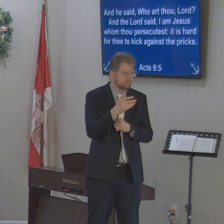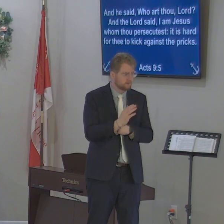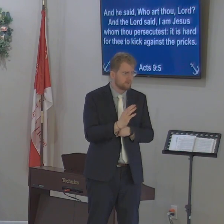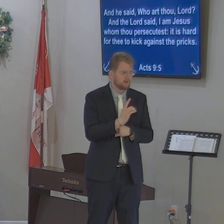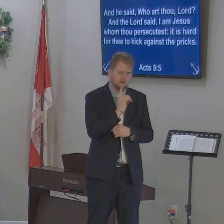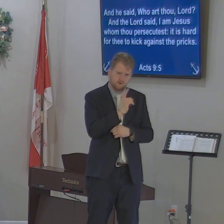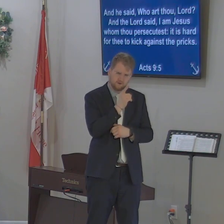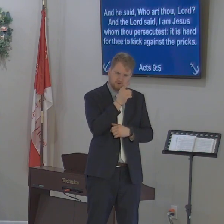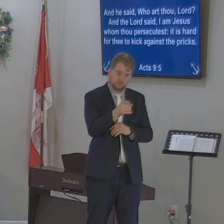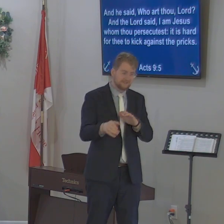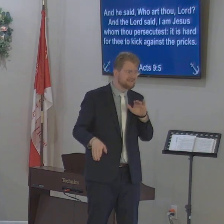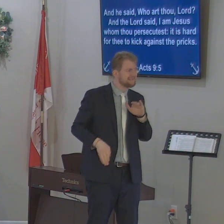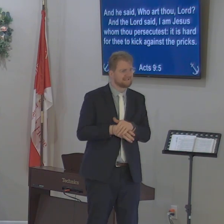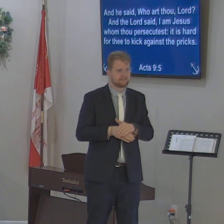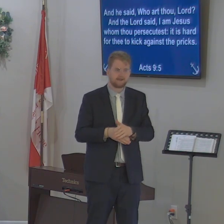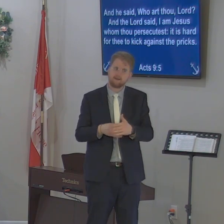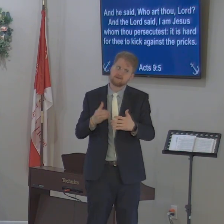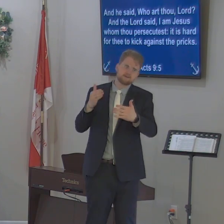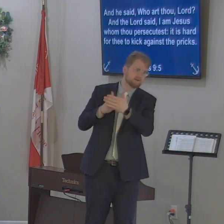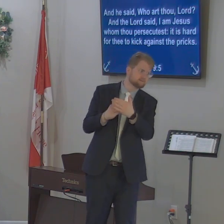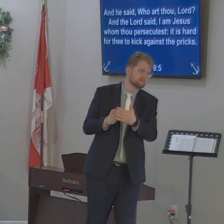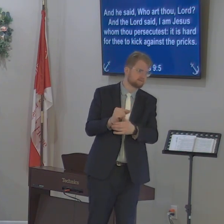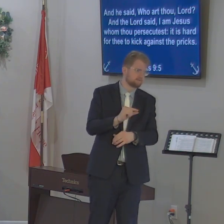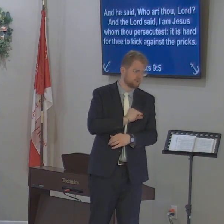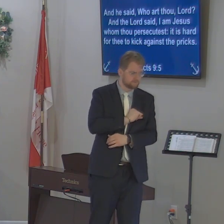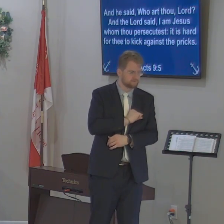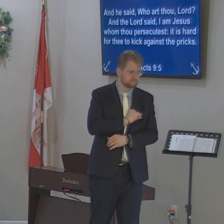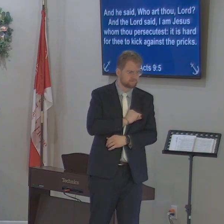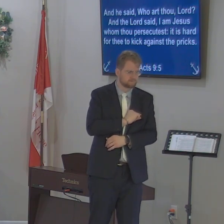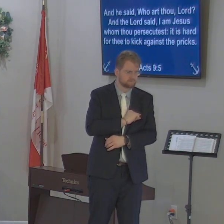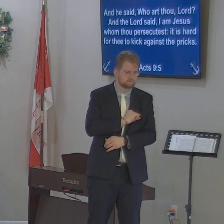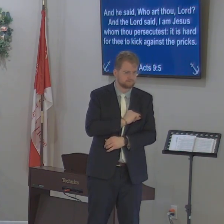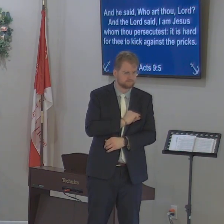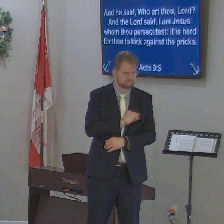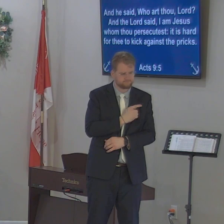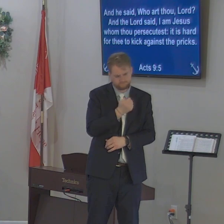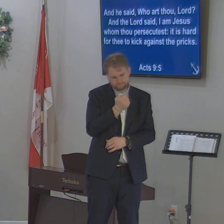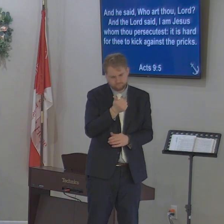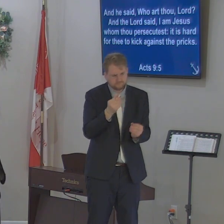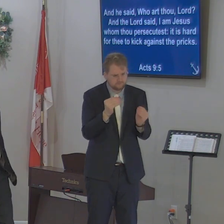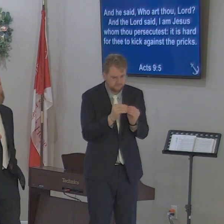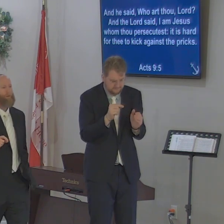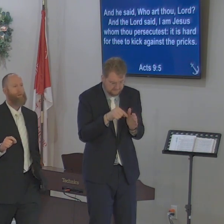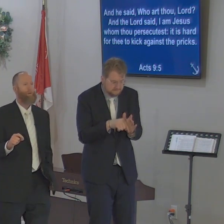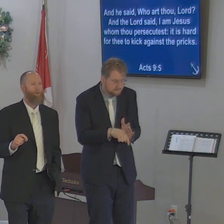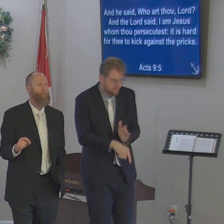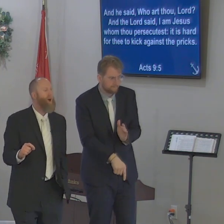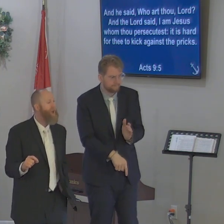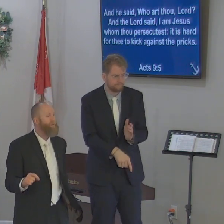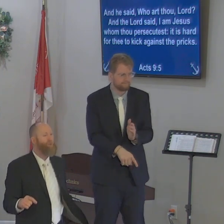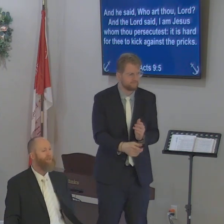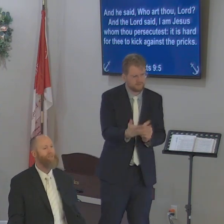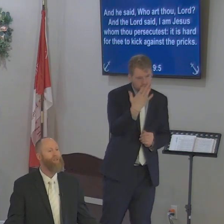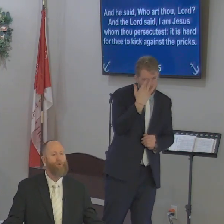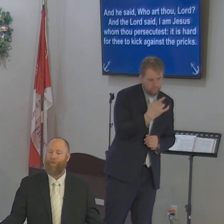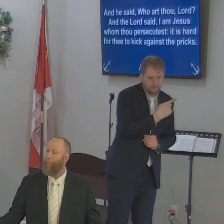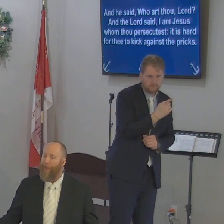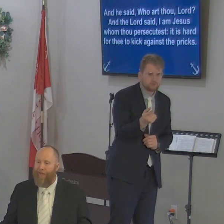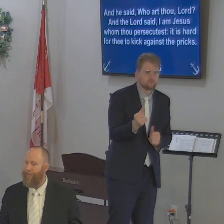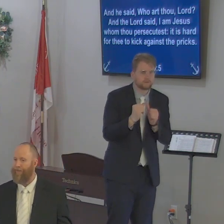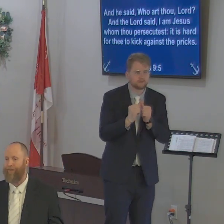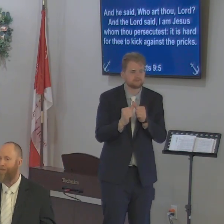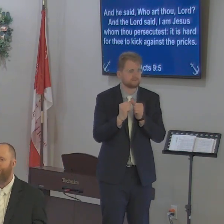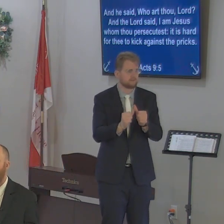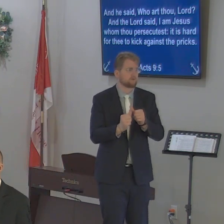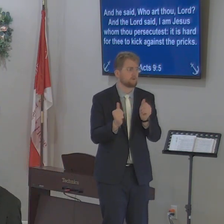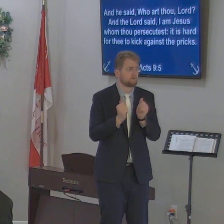kicking against the pricks? Can I just get a little bit deeper? Why would you continue in the